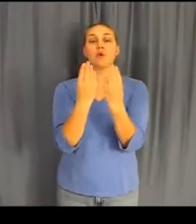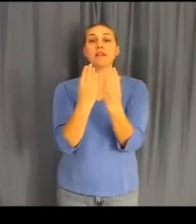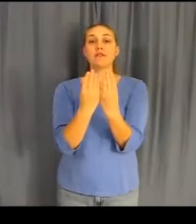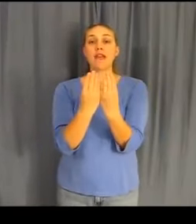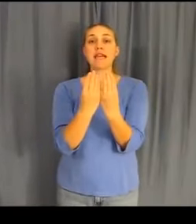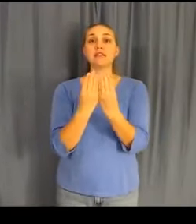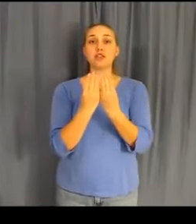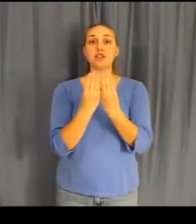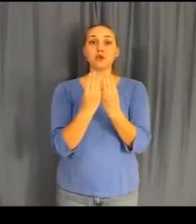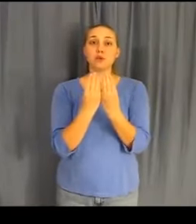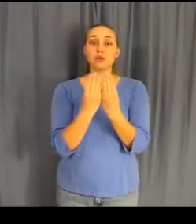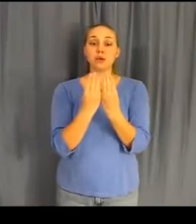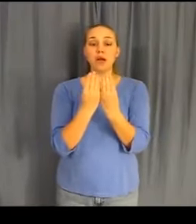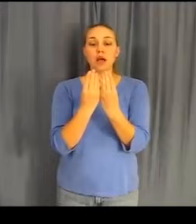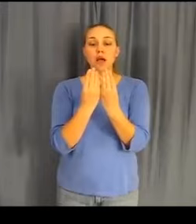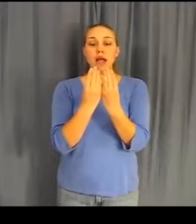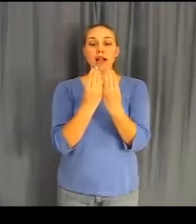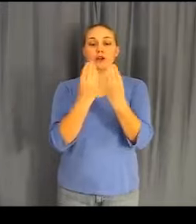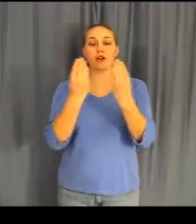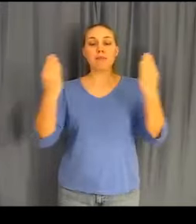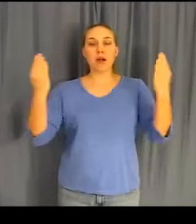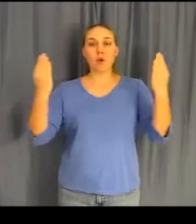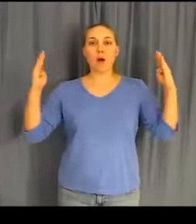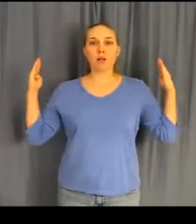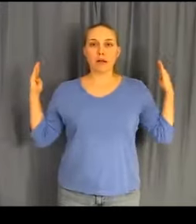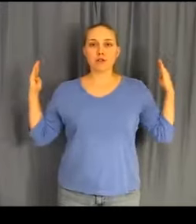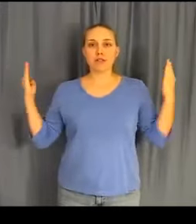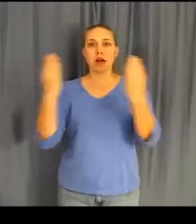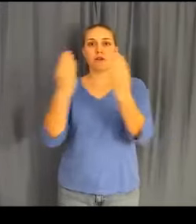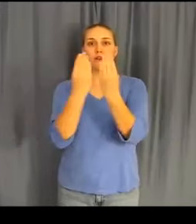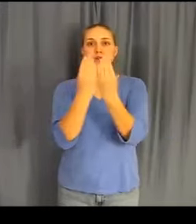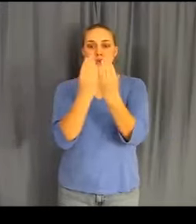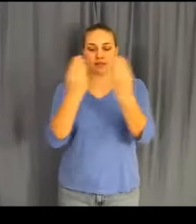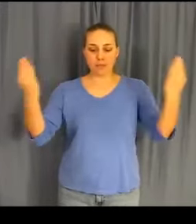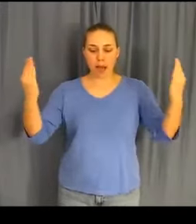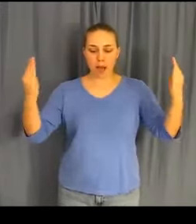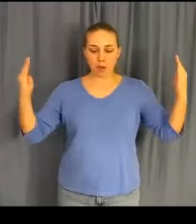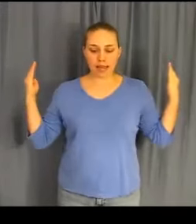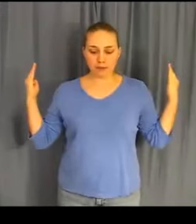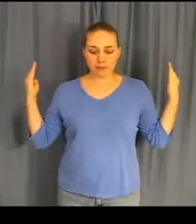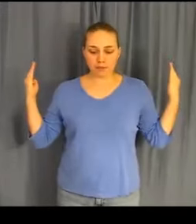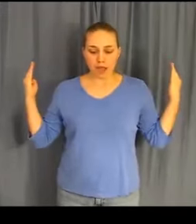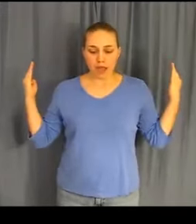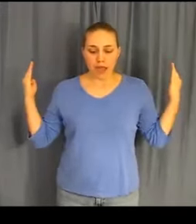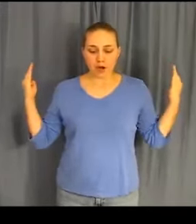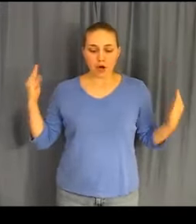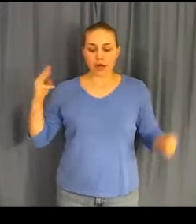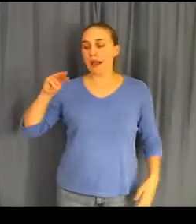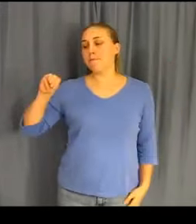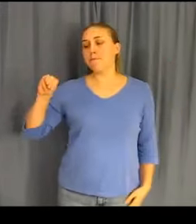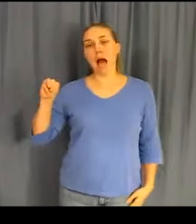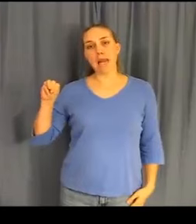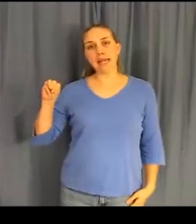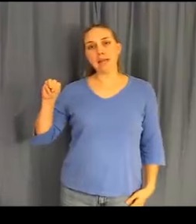to face you, and you're going to make a wall around yourself. So Zimbabwe and early Mali, the